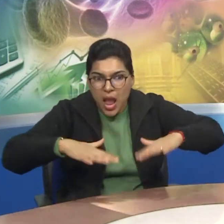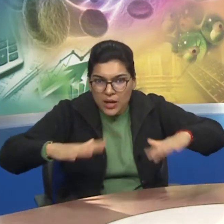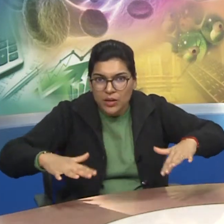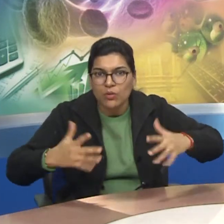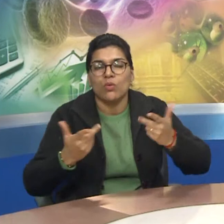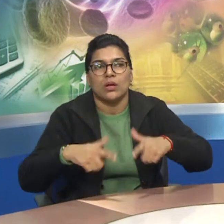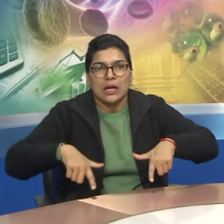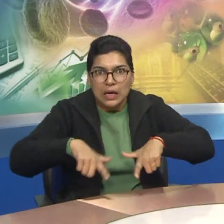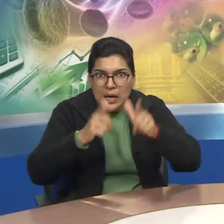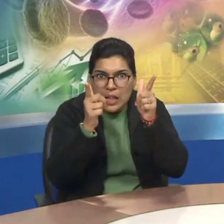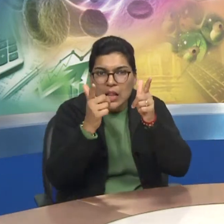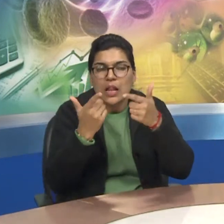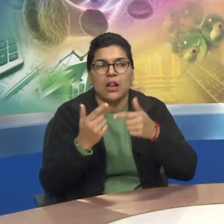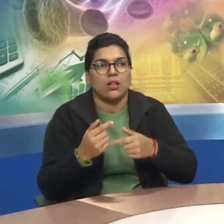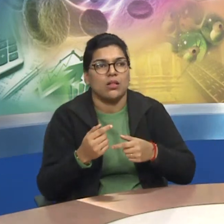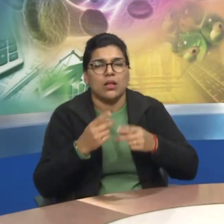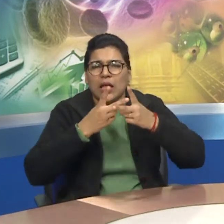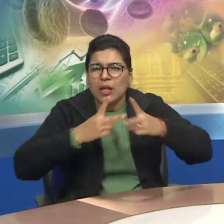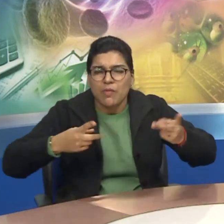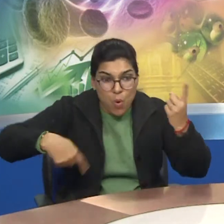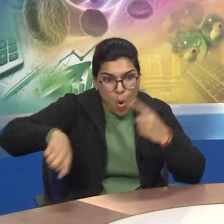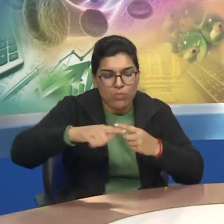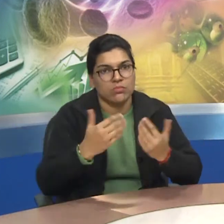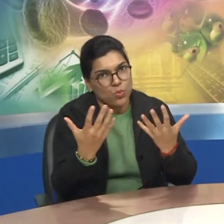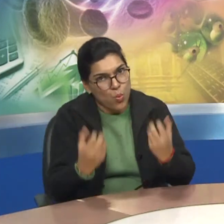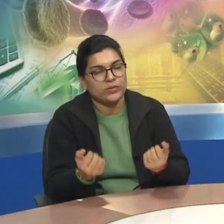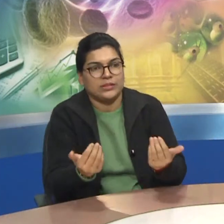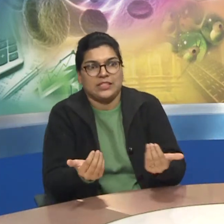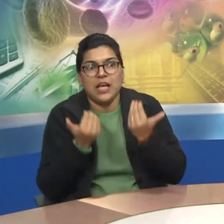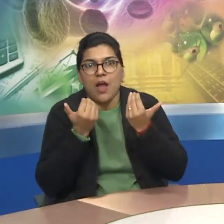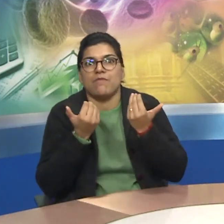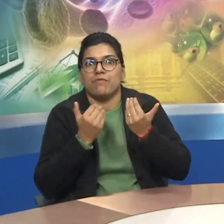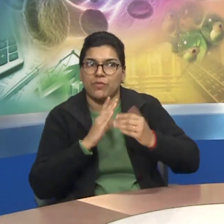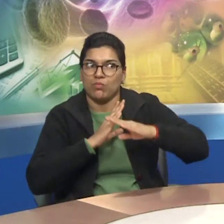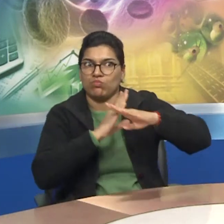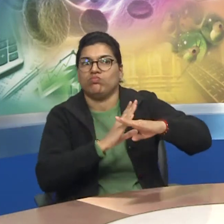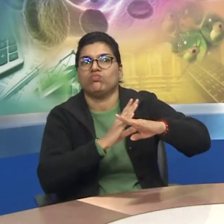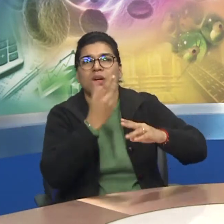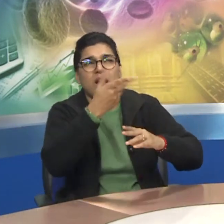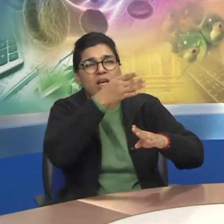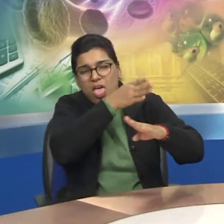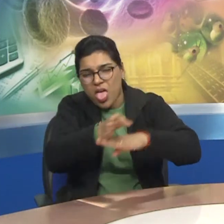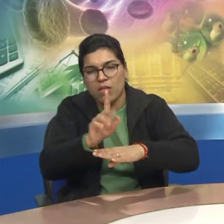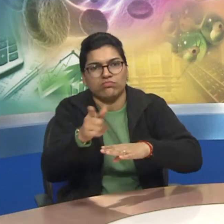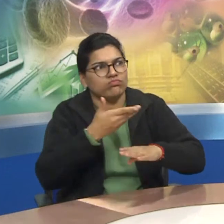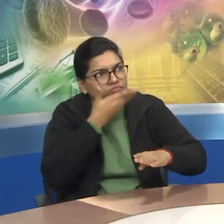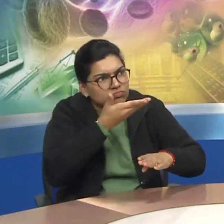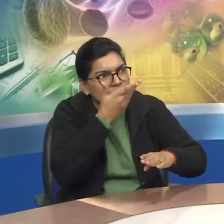So we must be careful about our earth and we have to protect